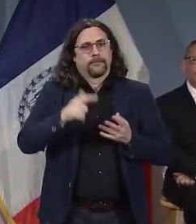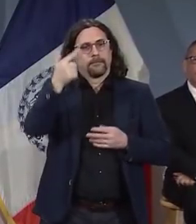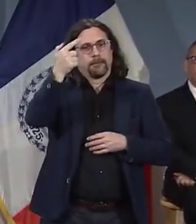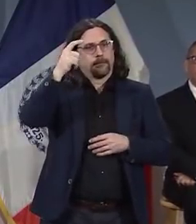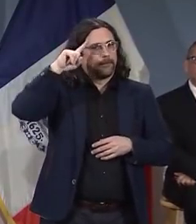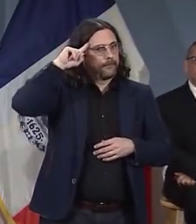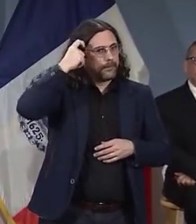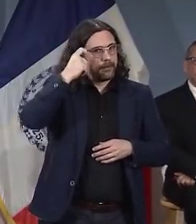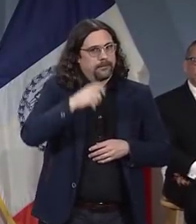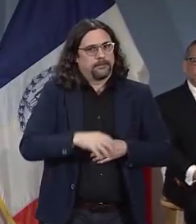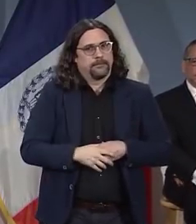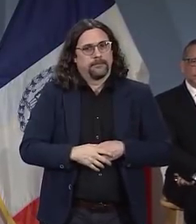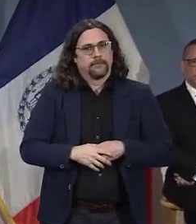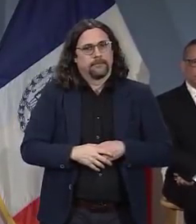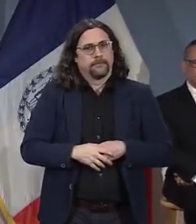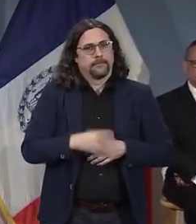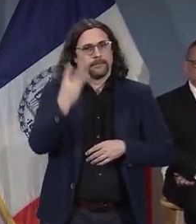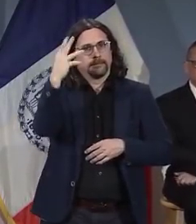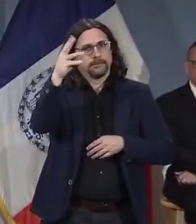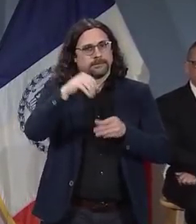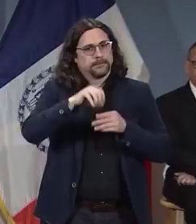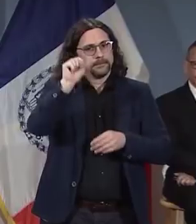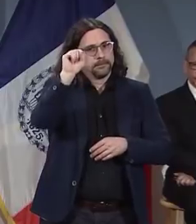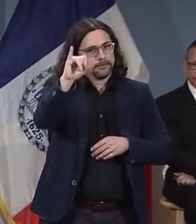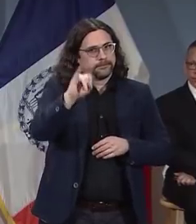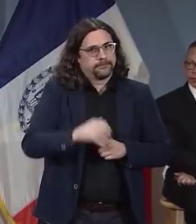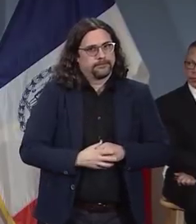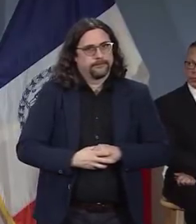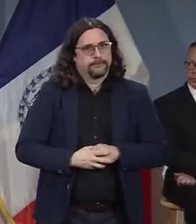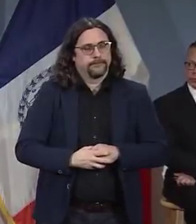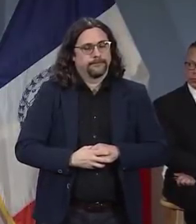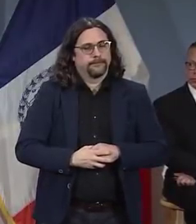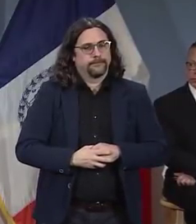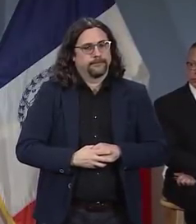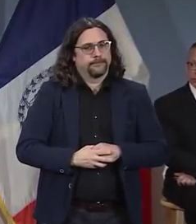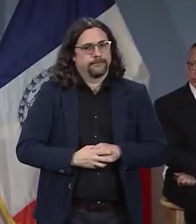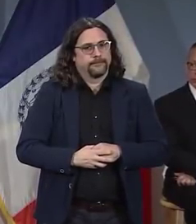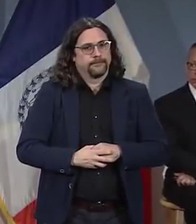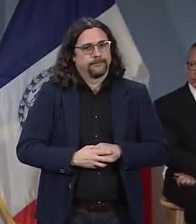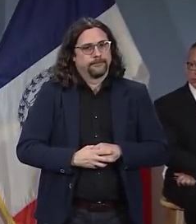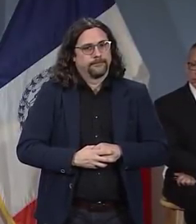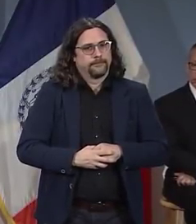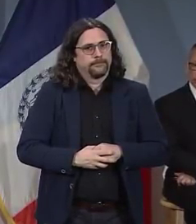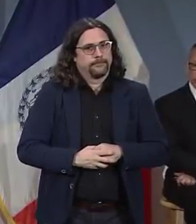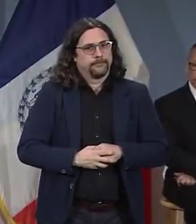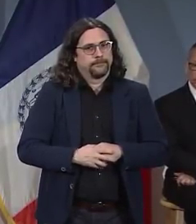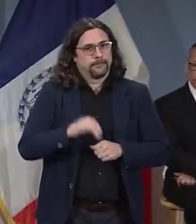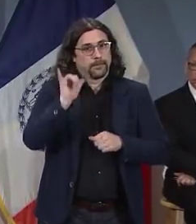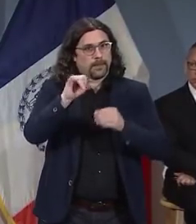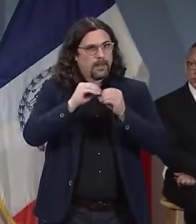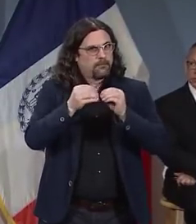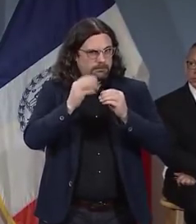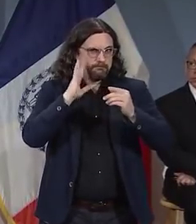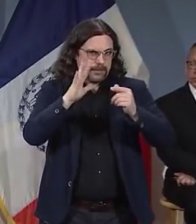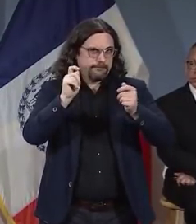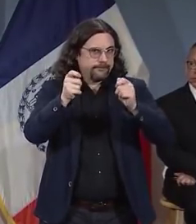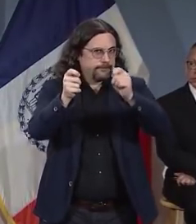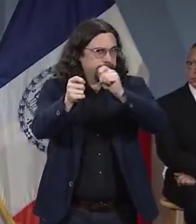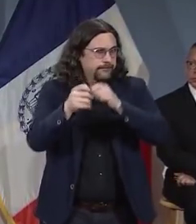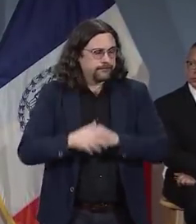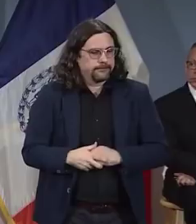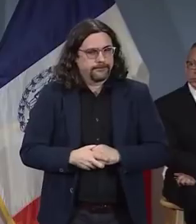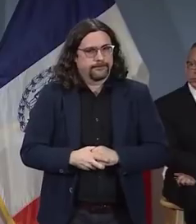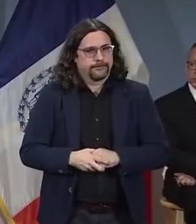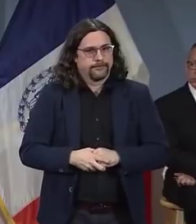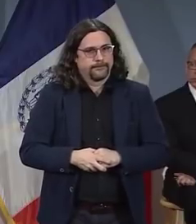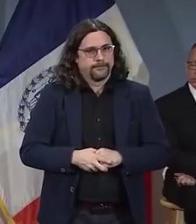Bronx, 16 cases in Staten Island. That is ever changing. One of the worst things I have to tell you